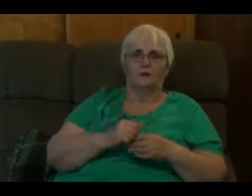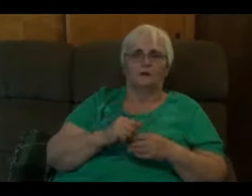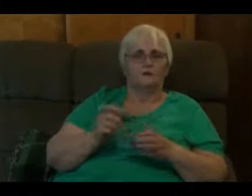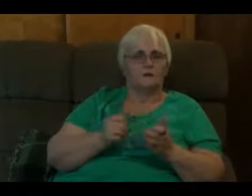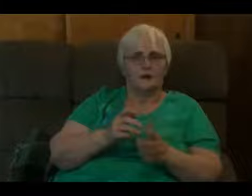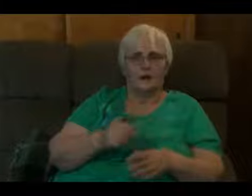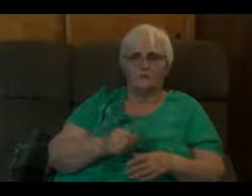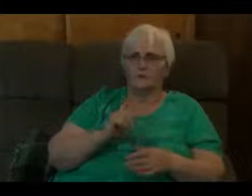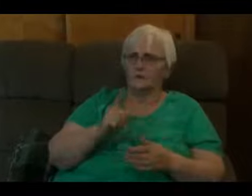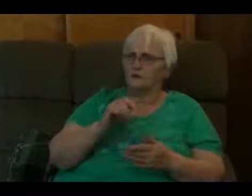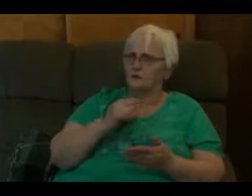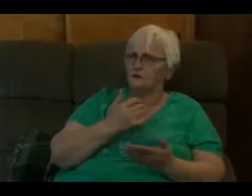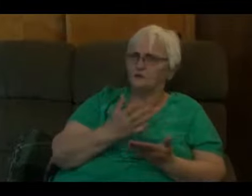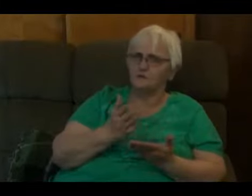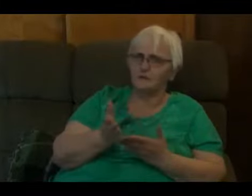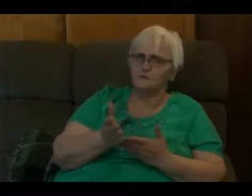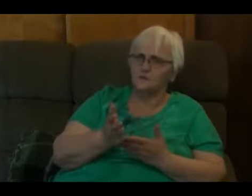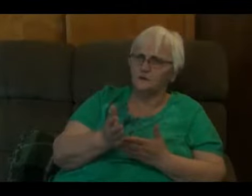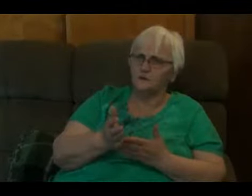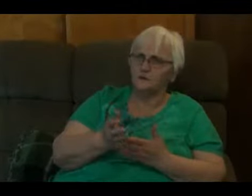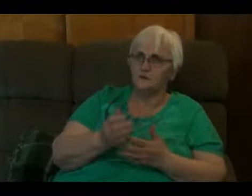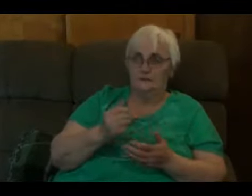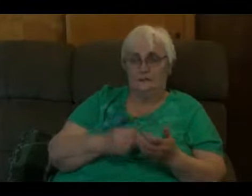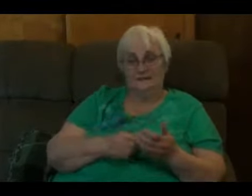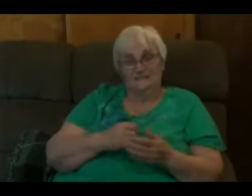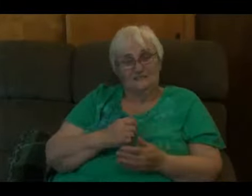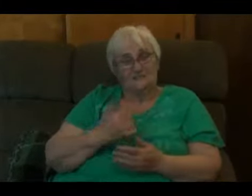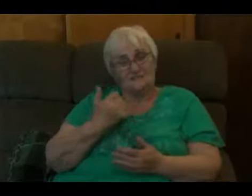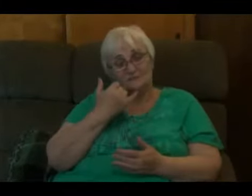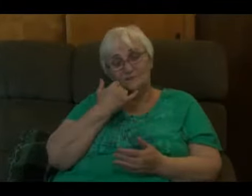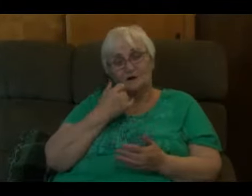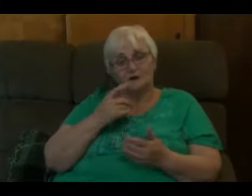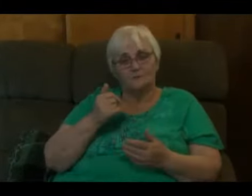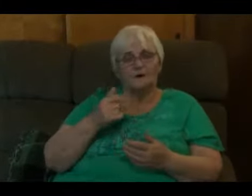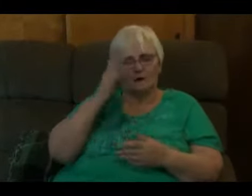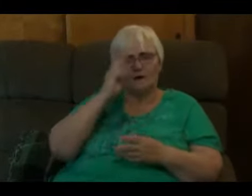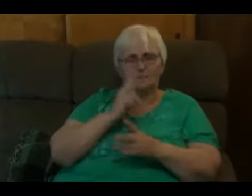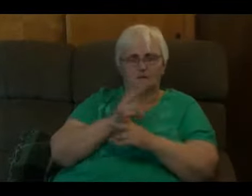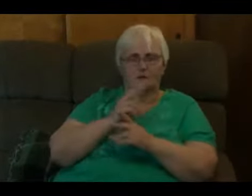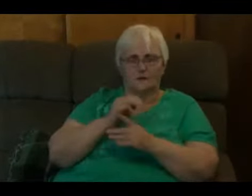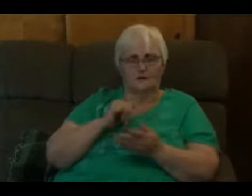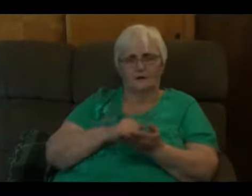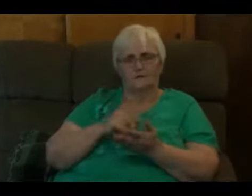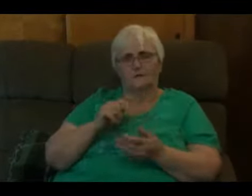does something that, you know, maybe a little off color, it'll be taken care of. You know,